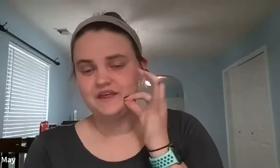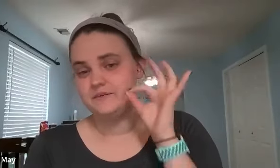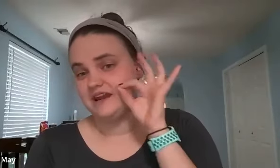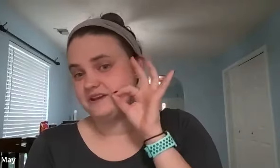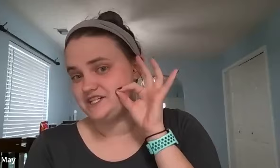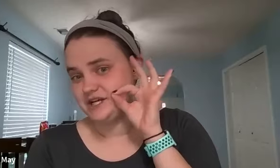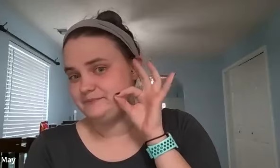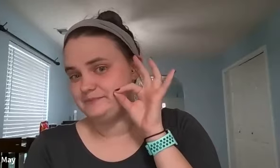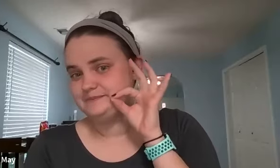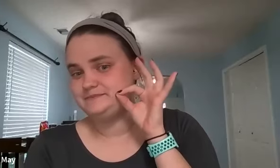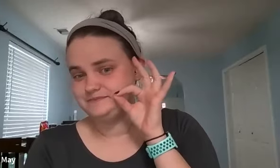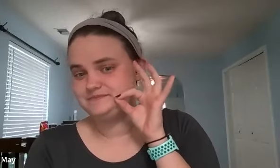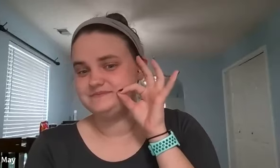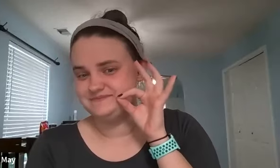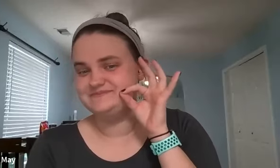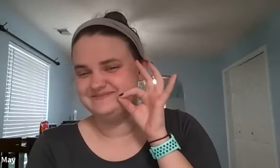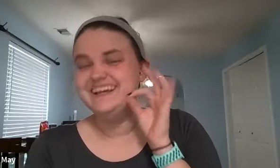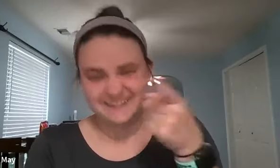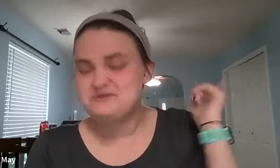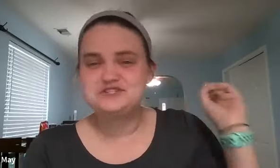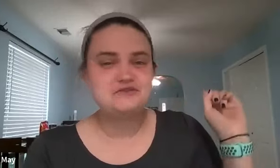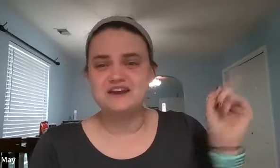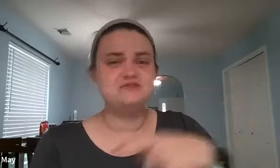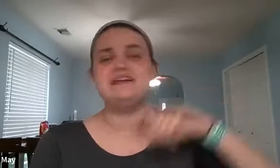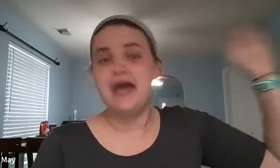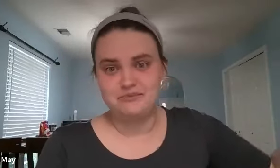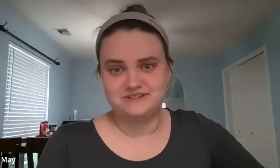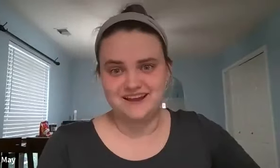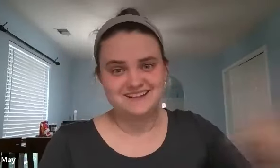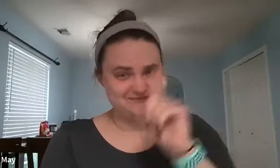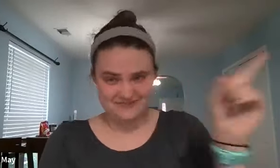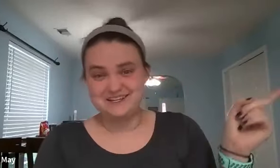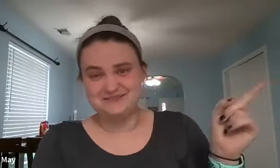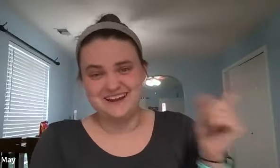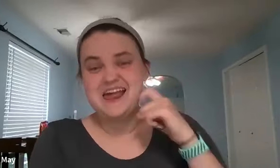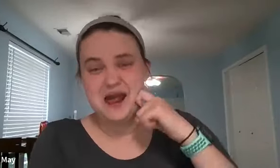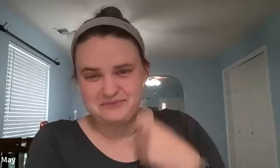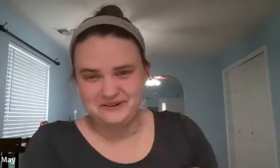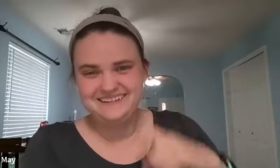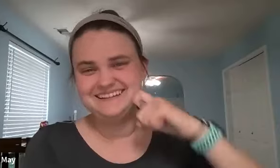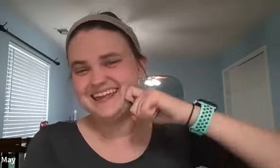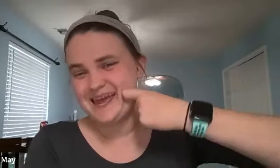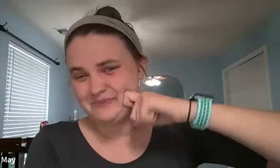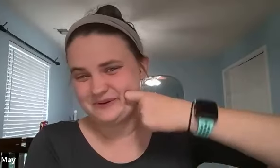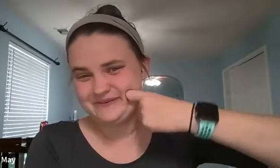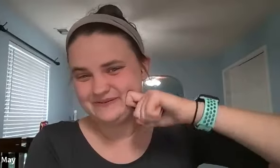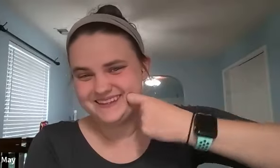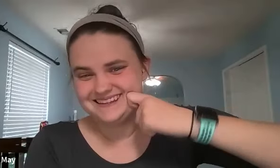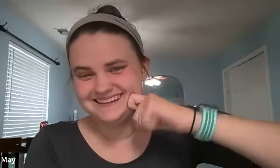then we had our ketchup. You were so ready. You're like, apple's next. But yes, you're right. Apple.